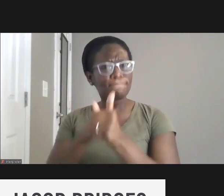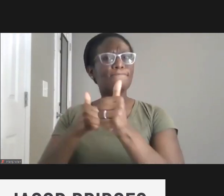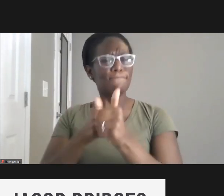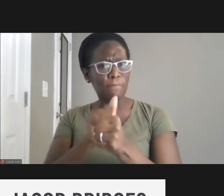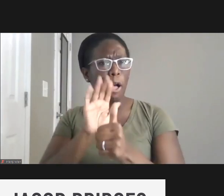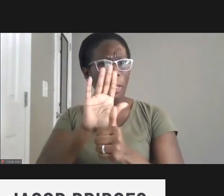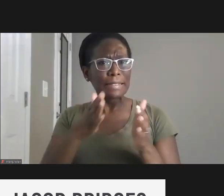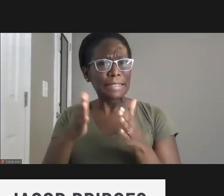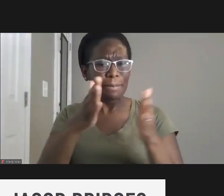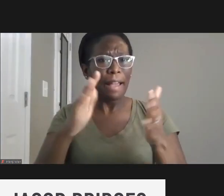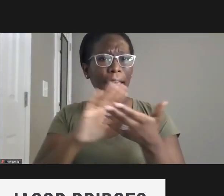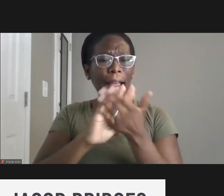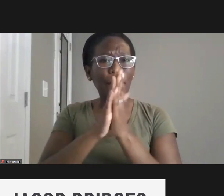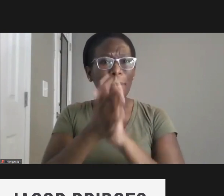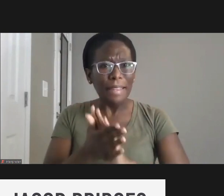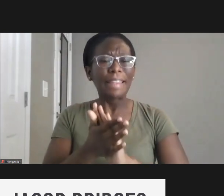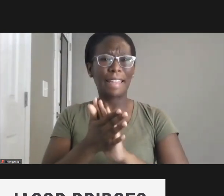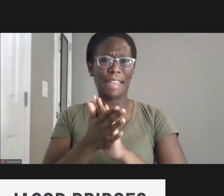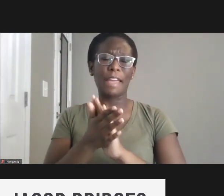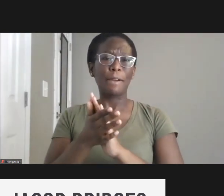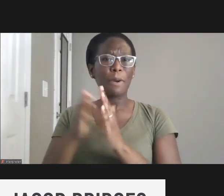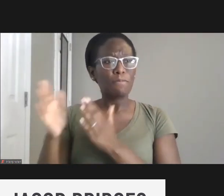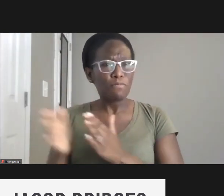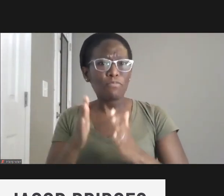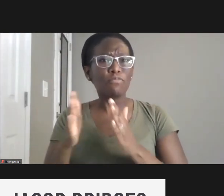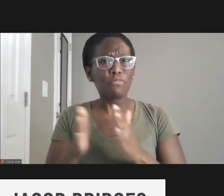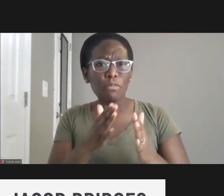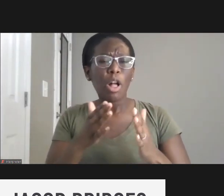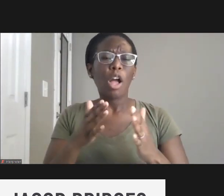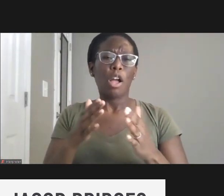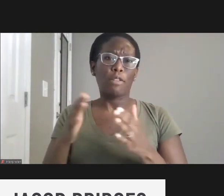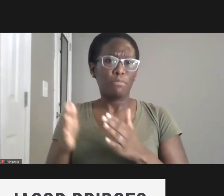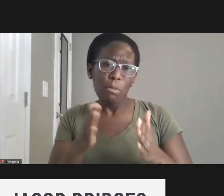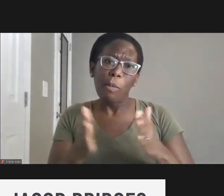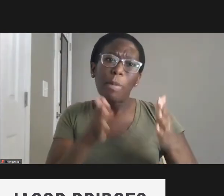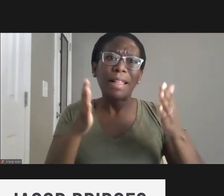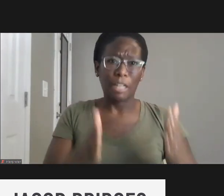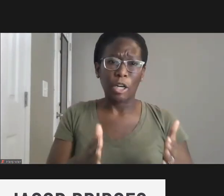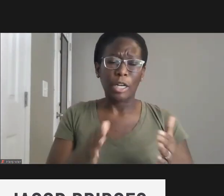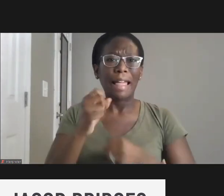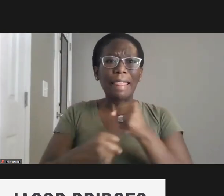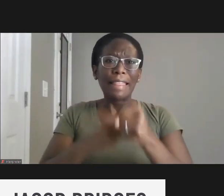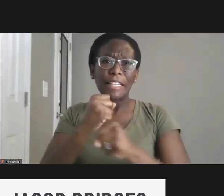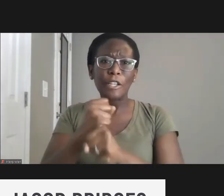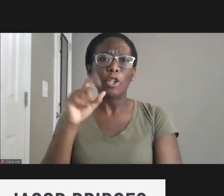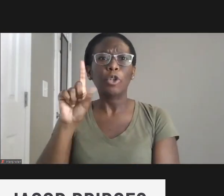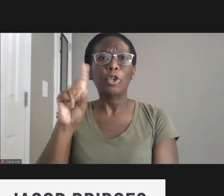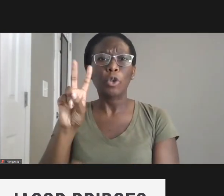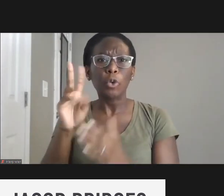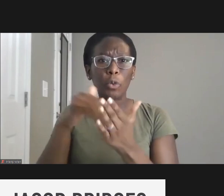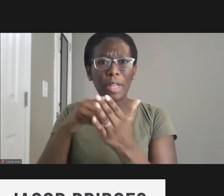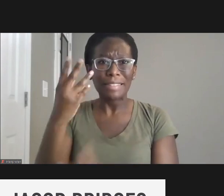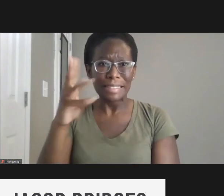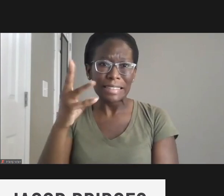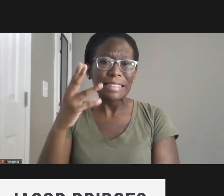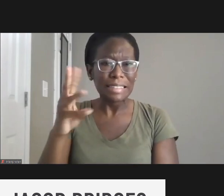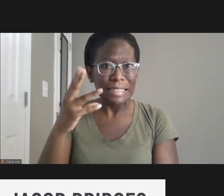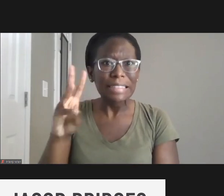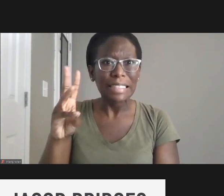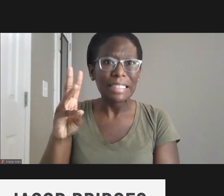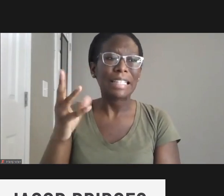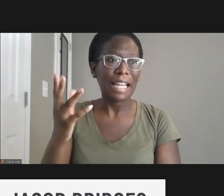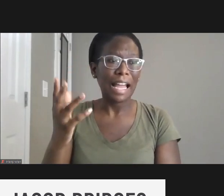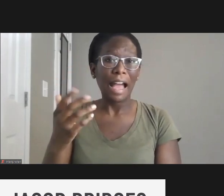in 2012 for his campaign. And in 2016, I got my first field campaign